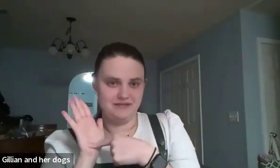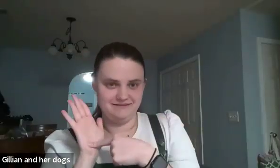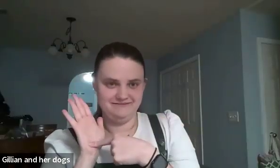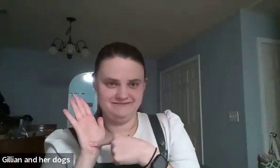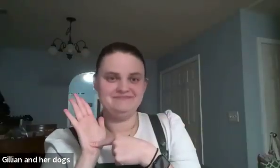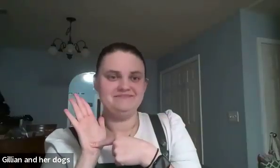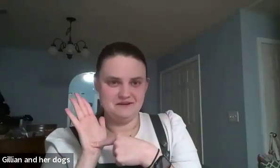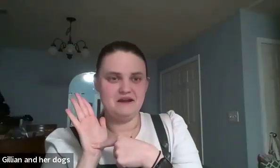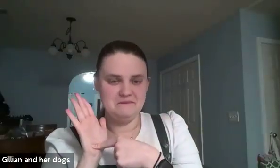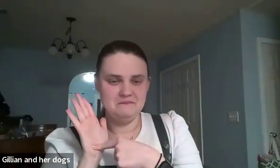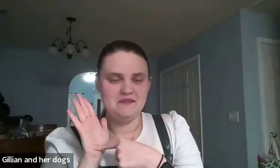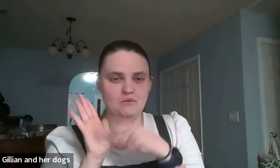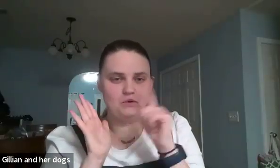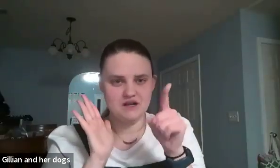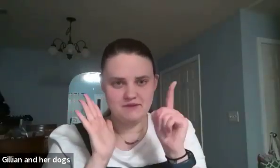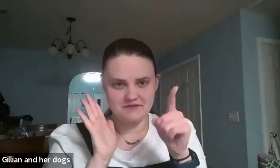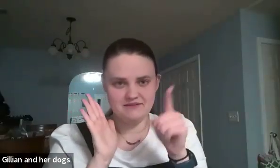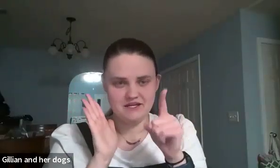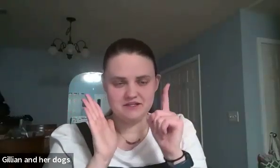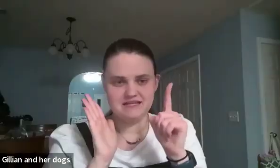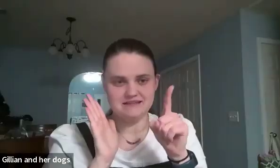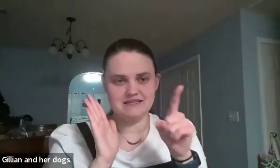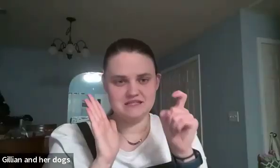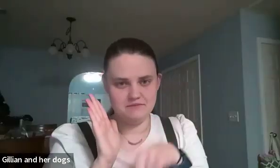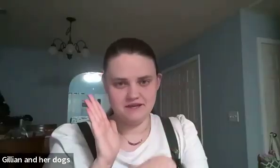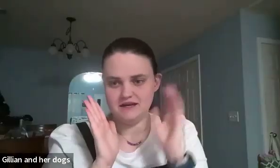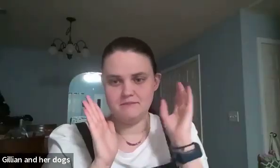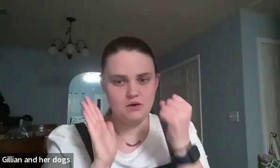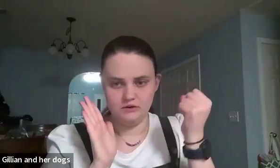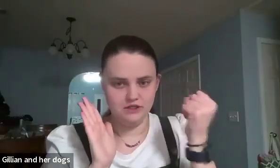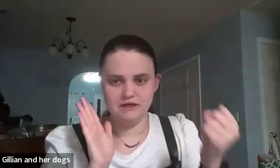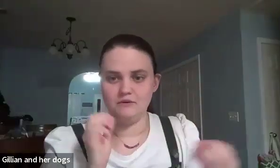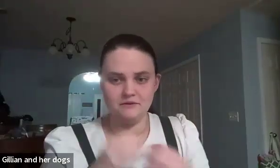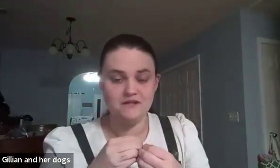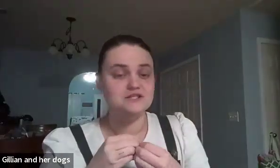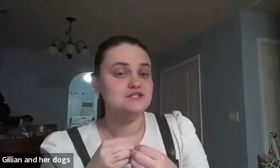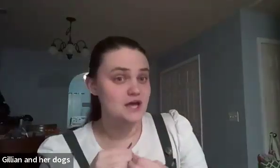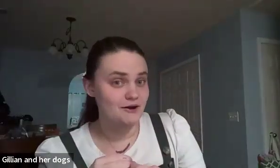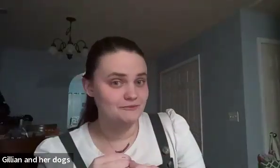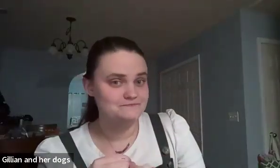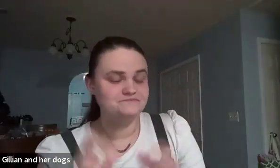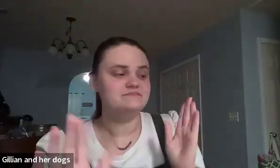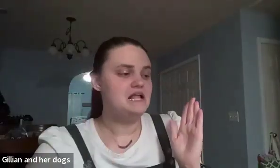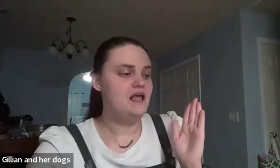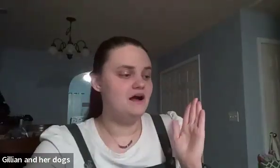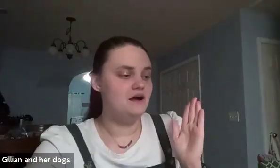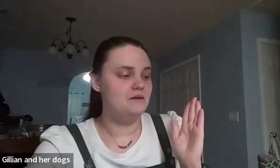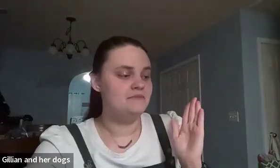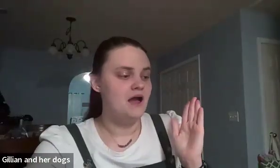me. All right. We'll talk about that later because that gets complicated and I'm not holding you anymore. So, um,